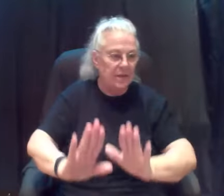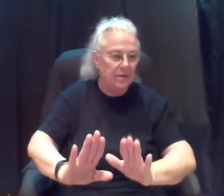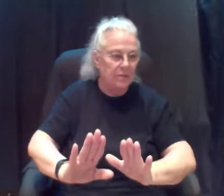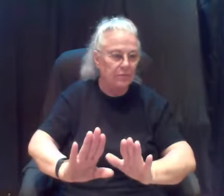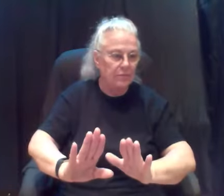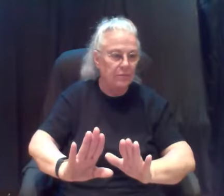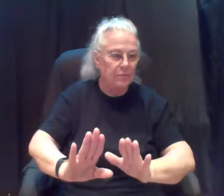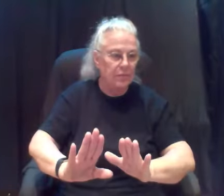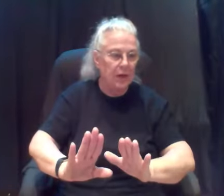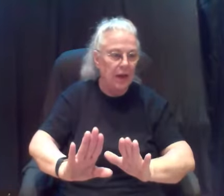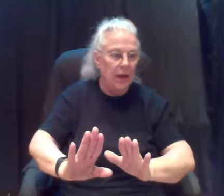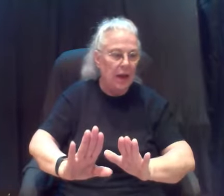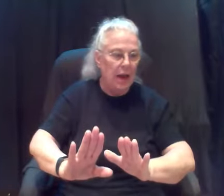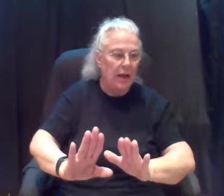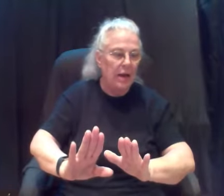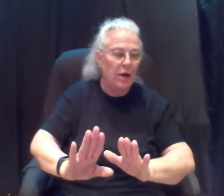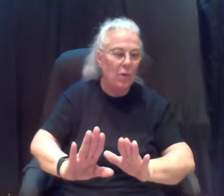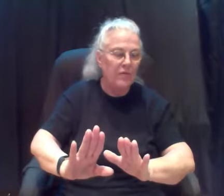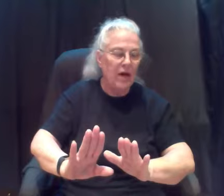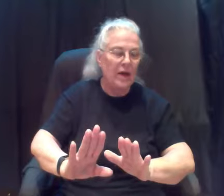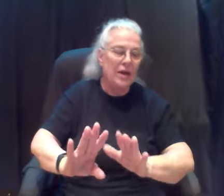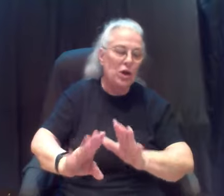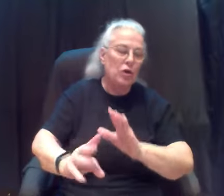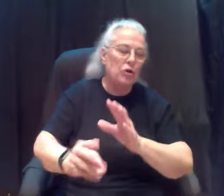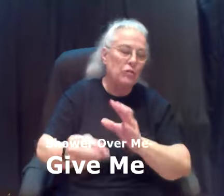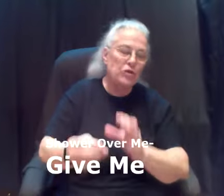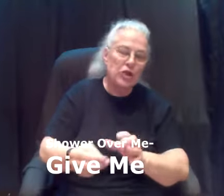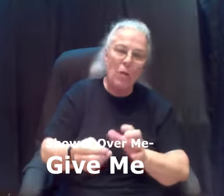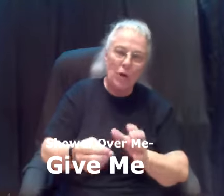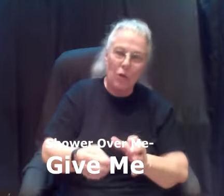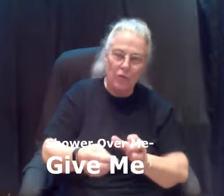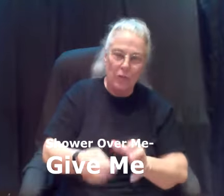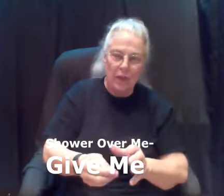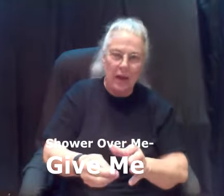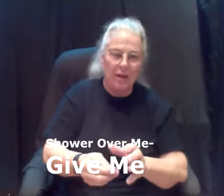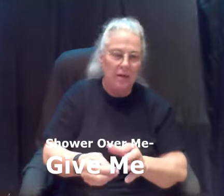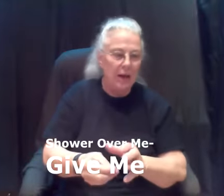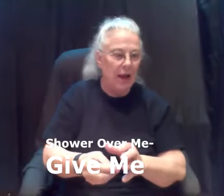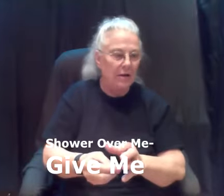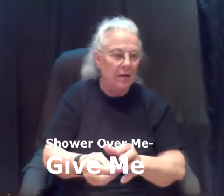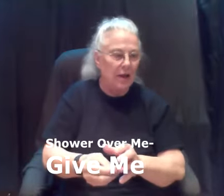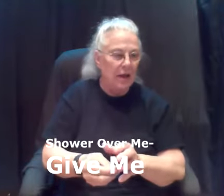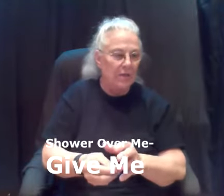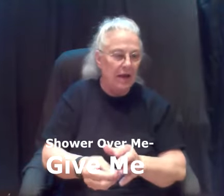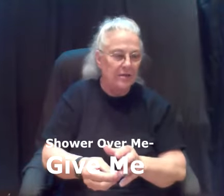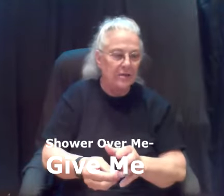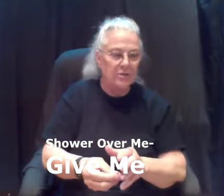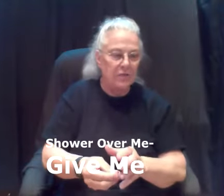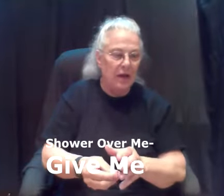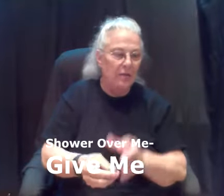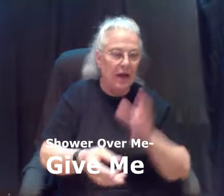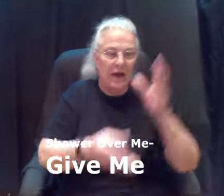Blessings. And here we've got, you've showered over me, and that's,